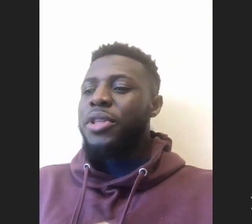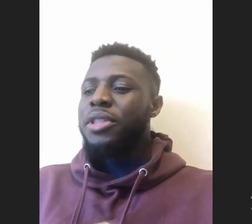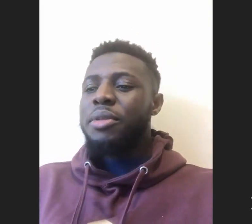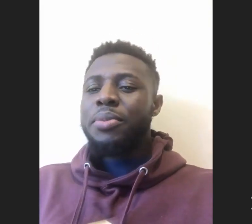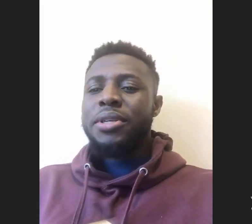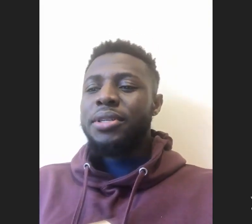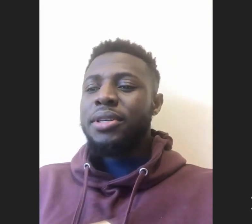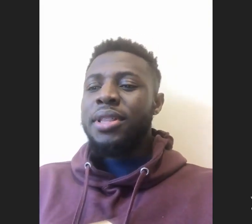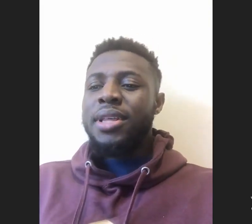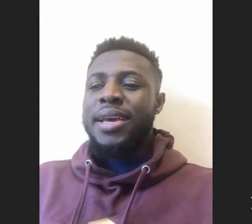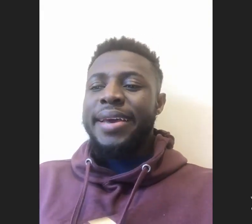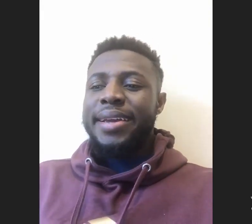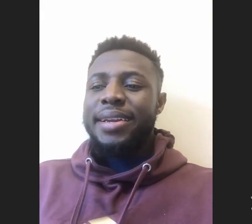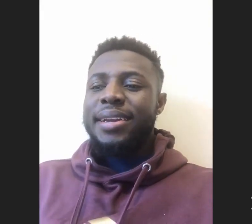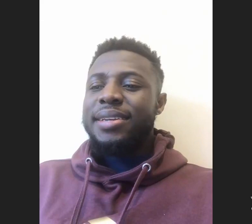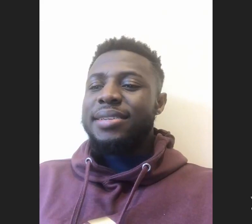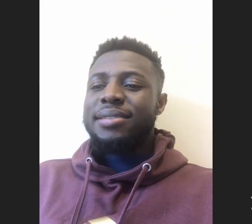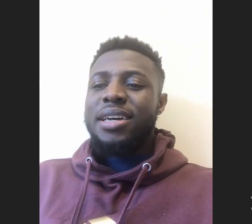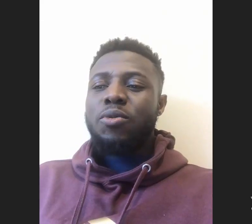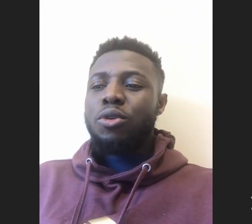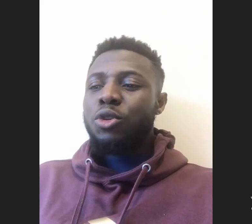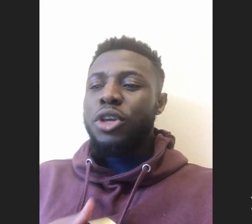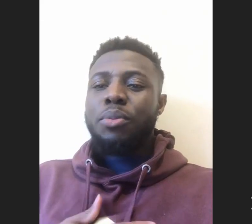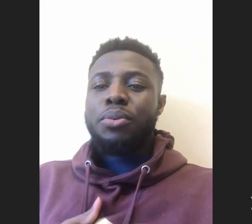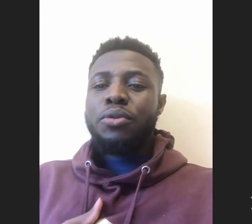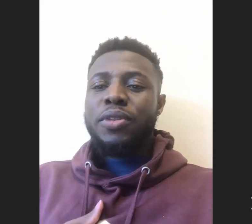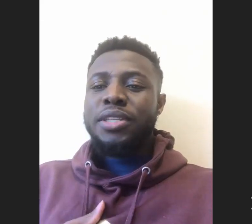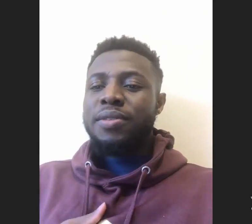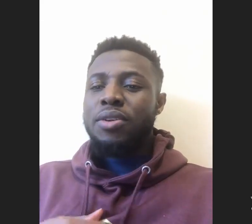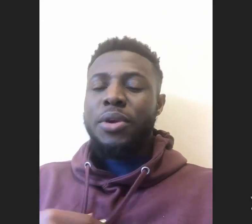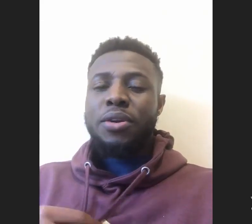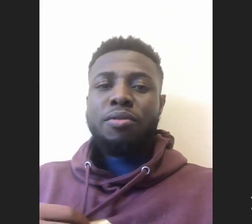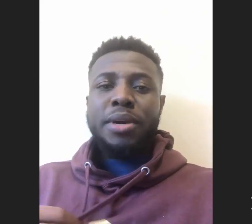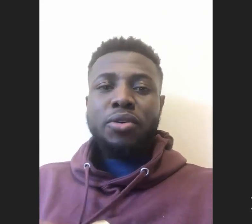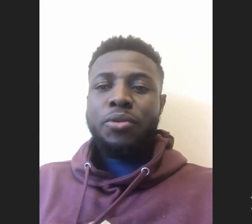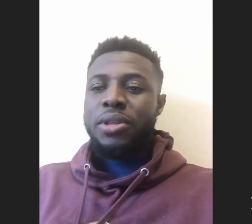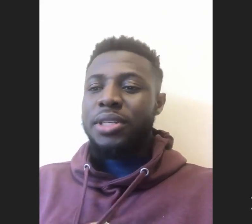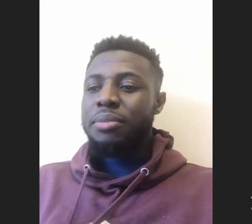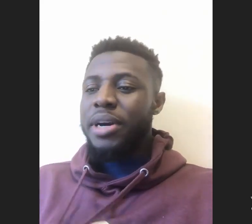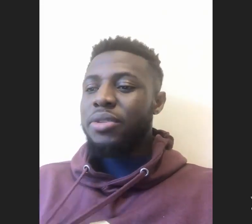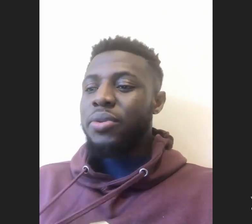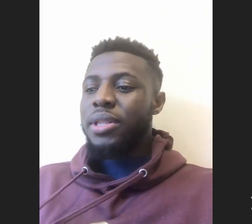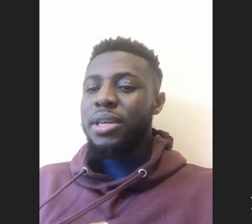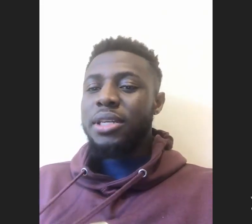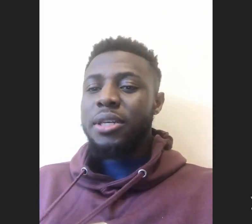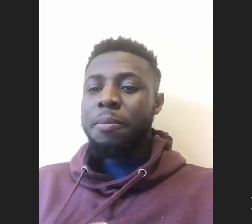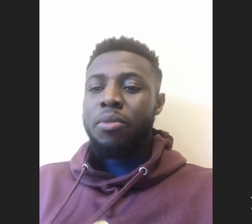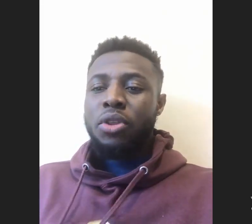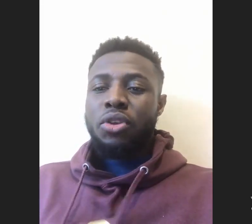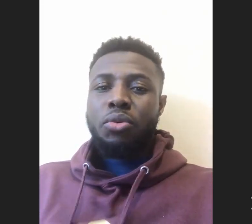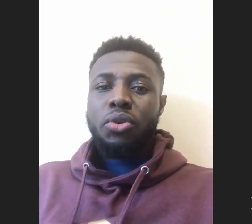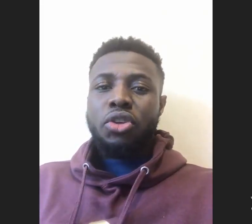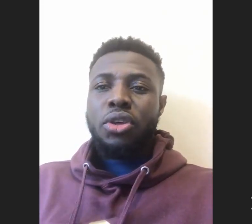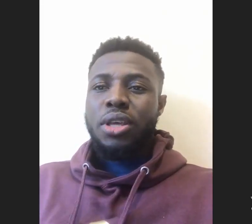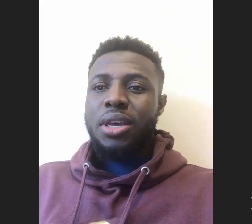a committed person that wants to improve the development of my community by doing this.